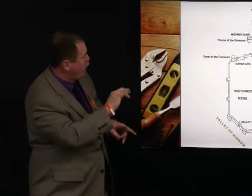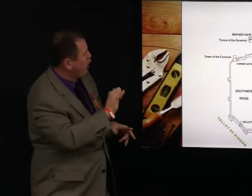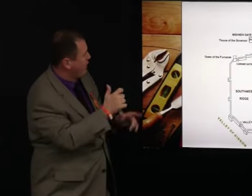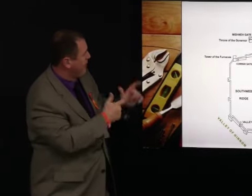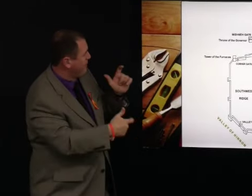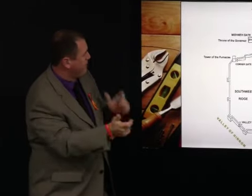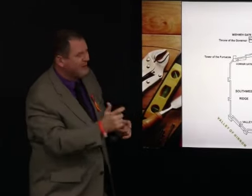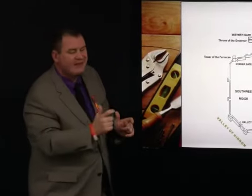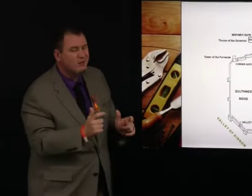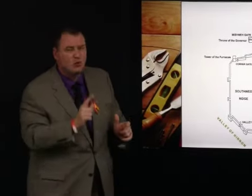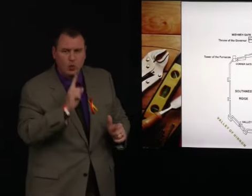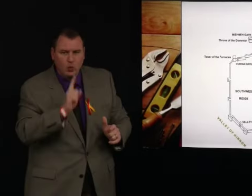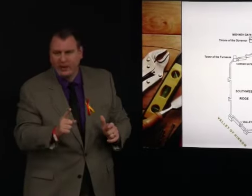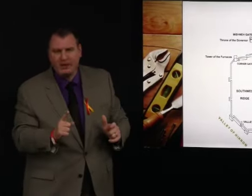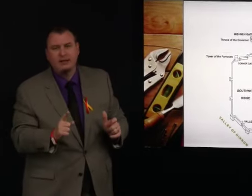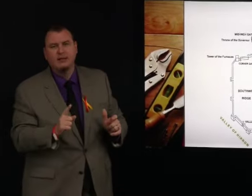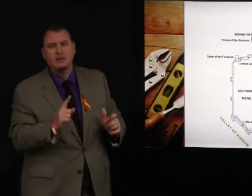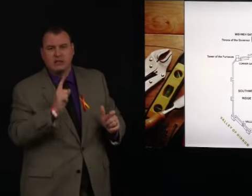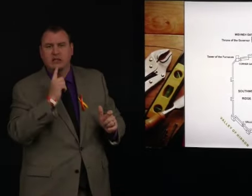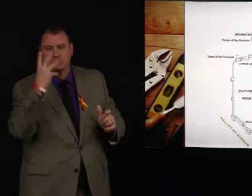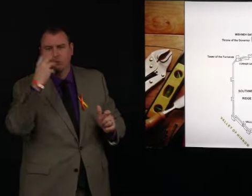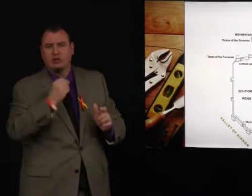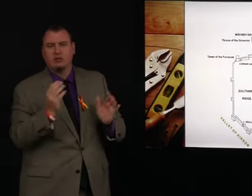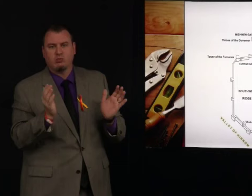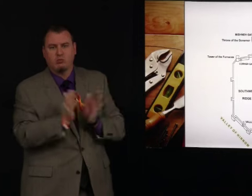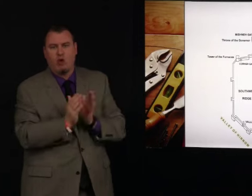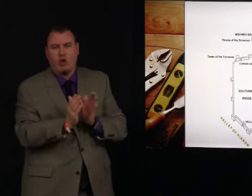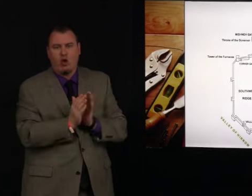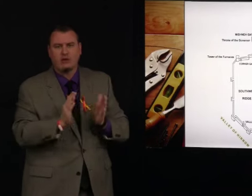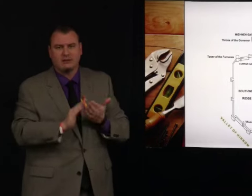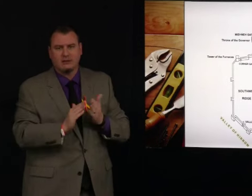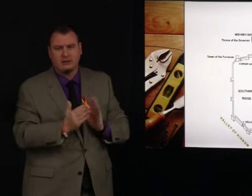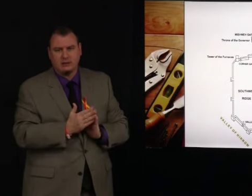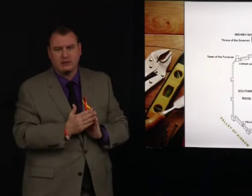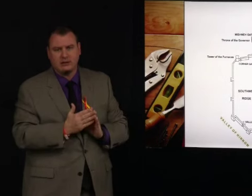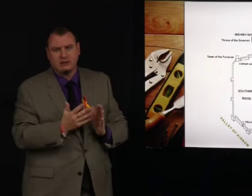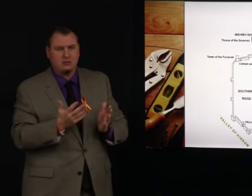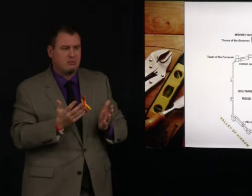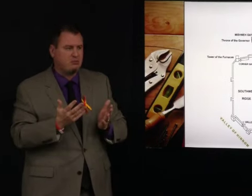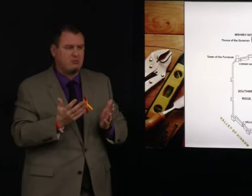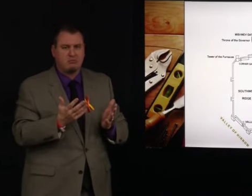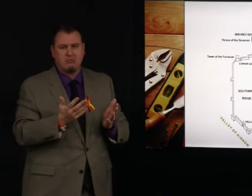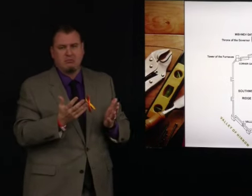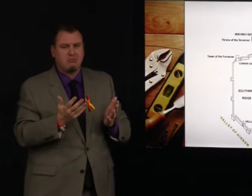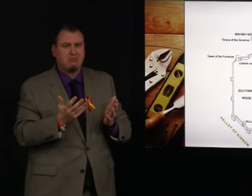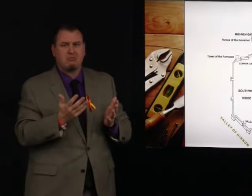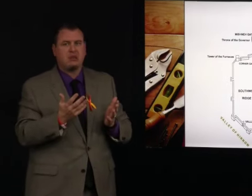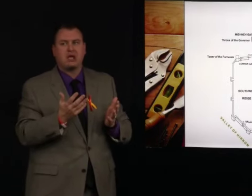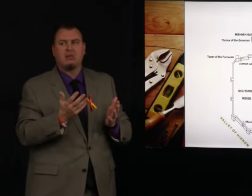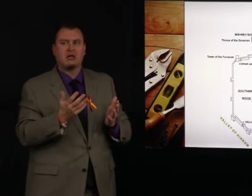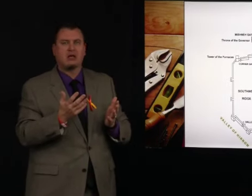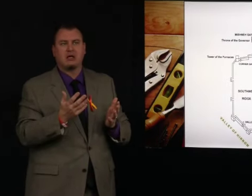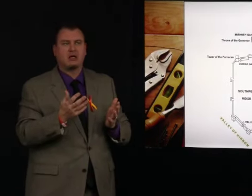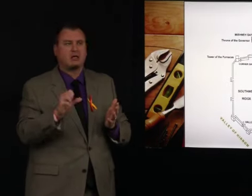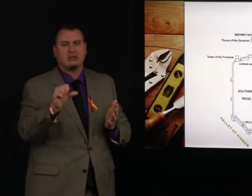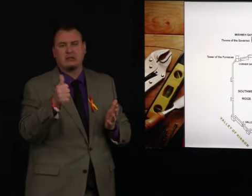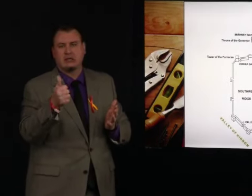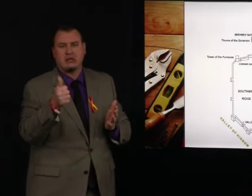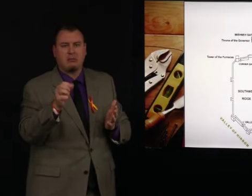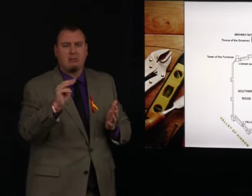It looks like it's big, but it's really actually a pretty small city. Maybe